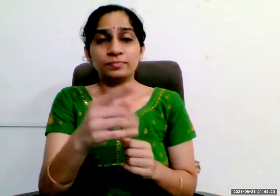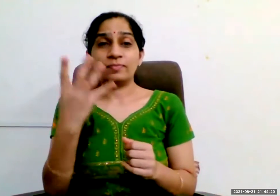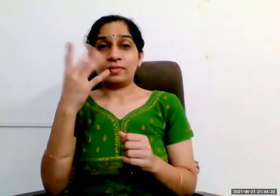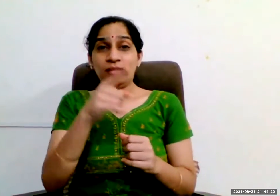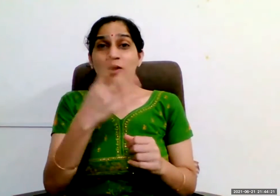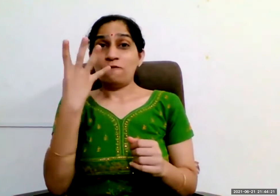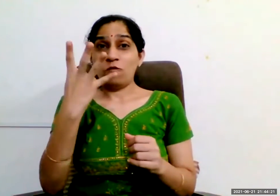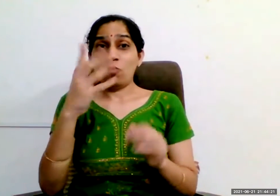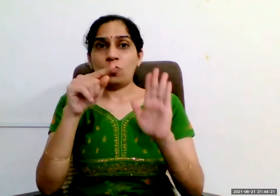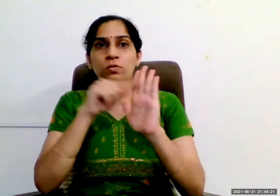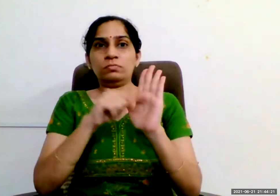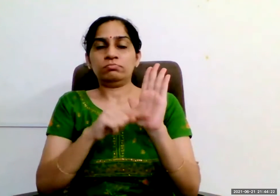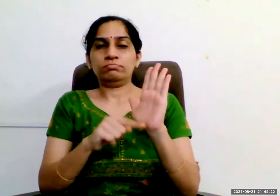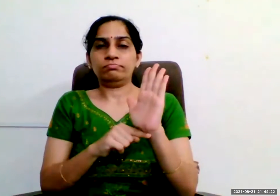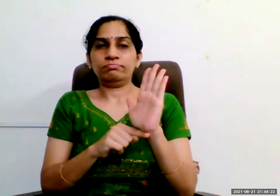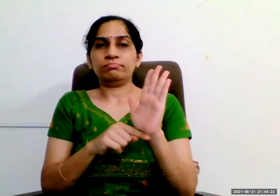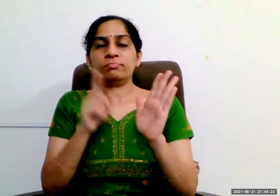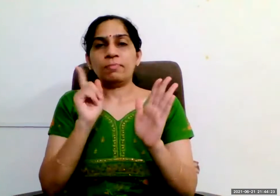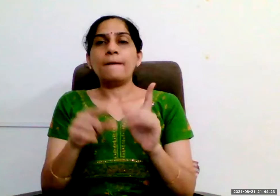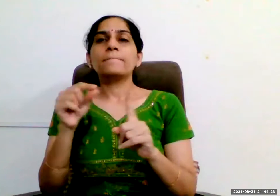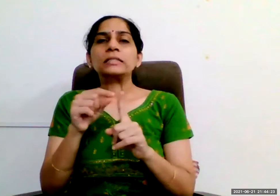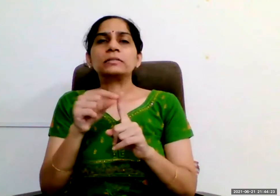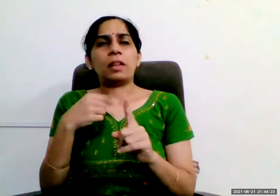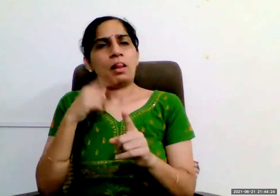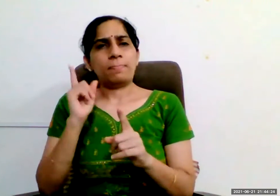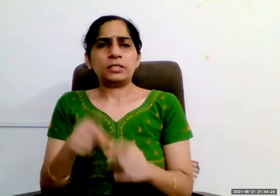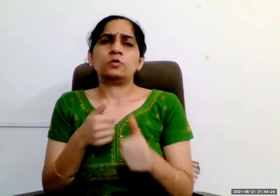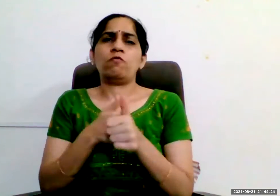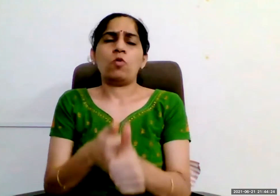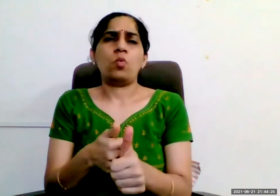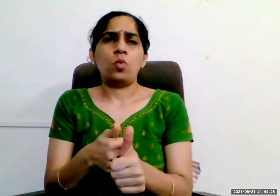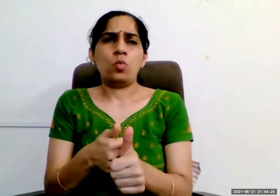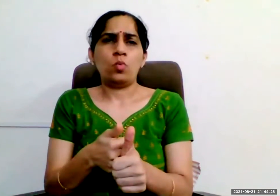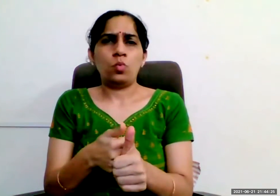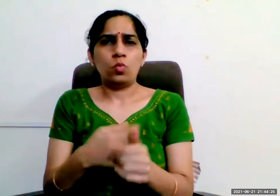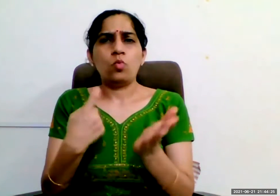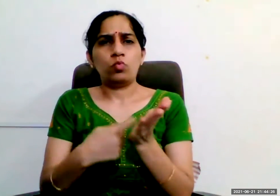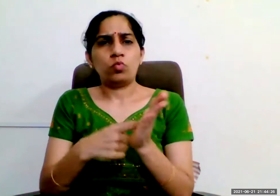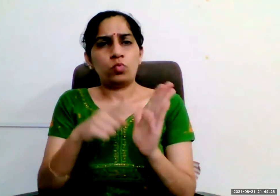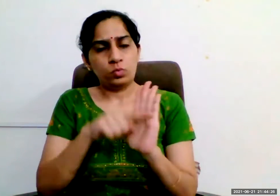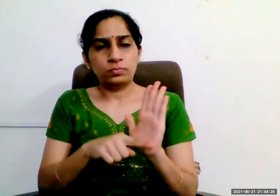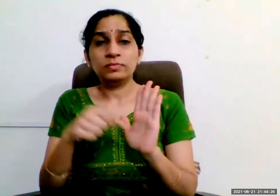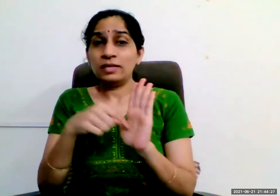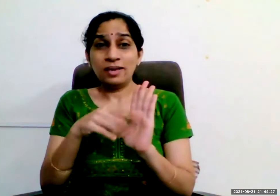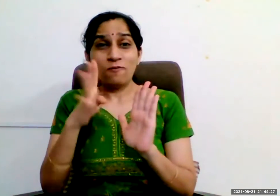is that an animal has intelligence and therefore is not expected to follow these four regulative